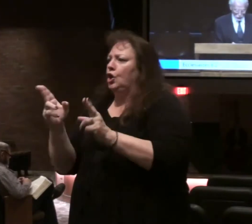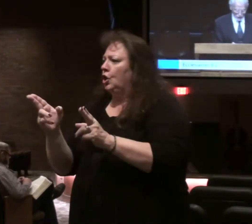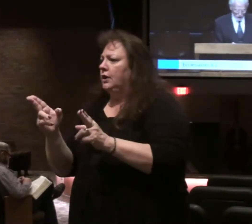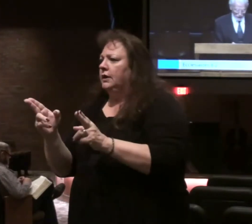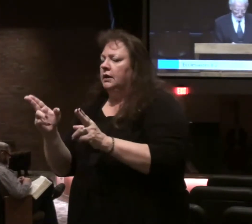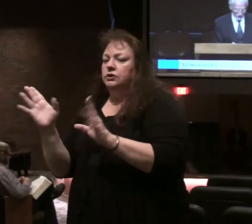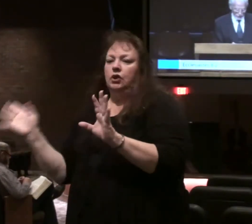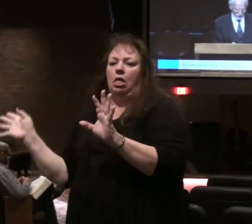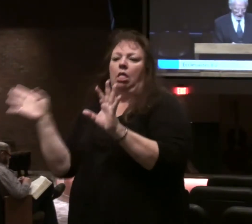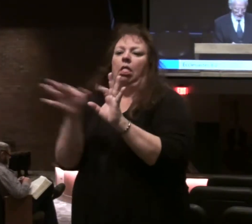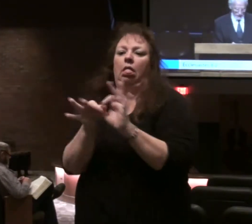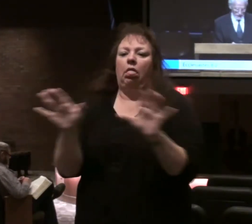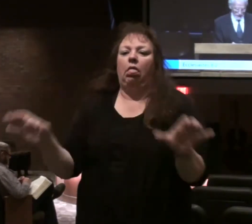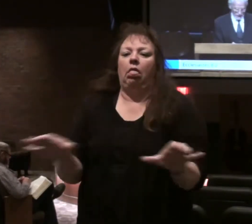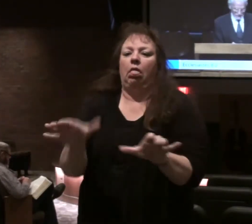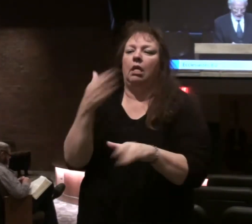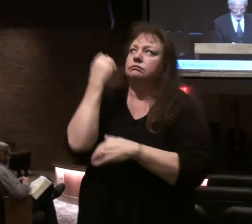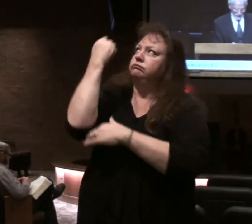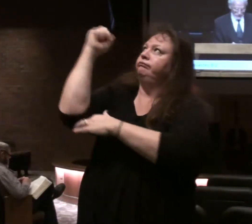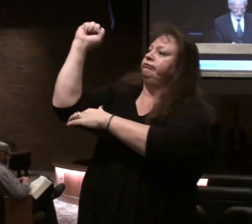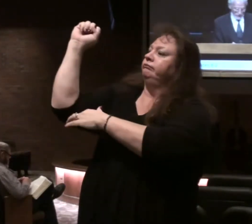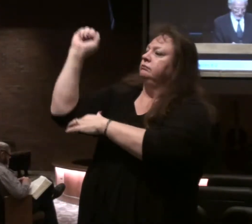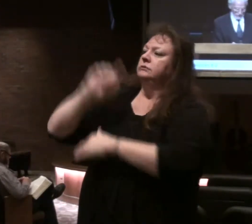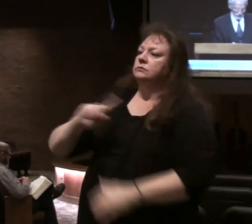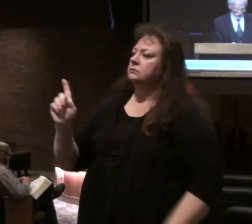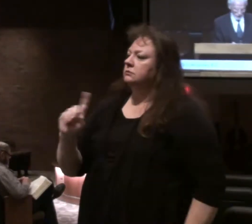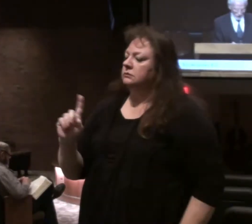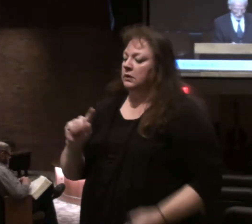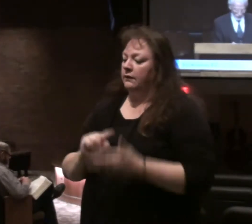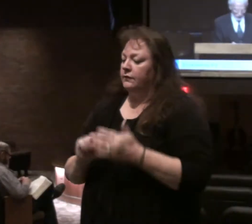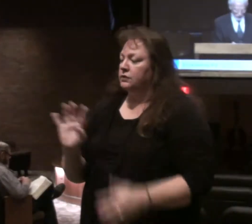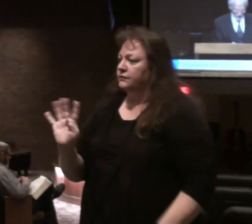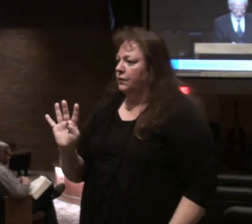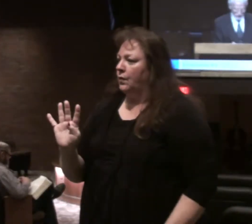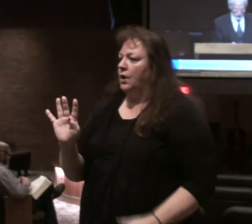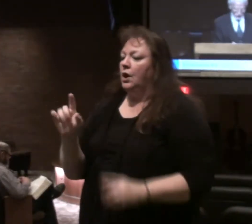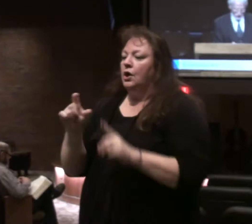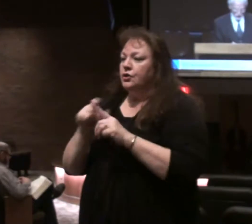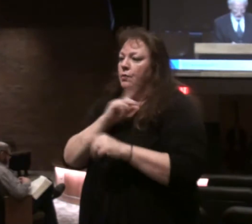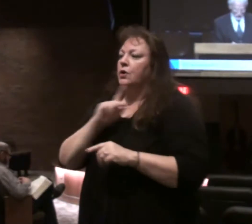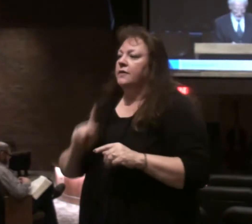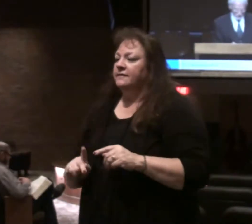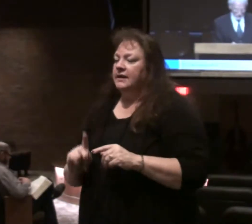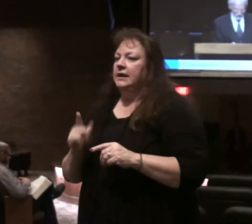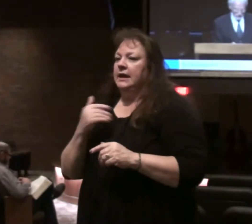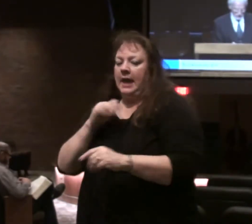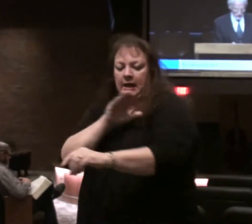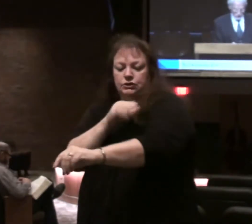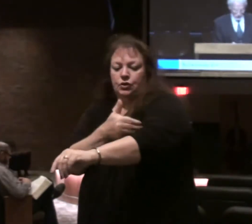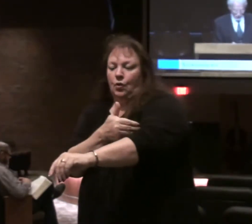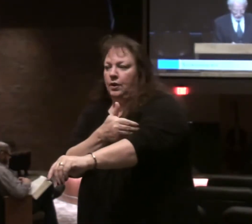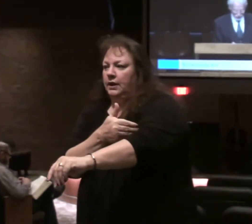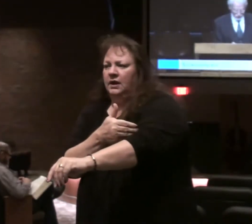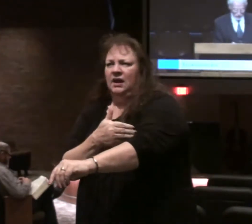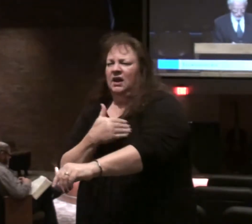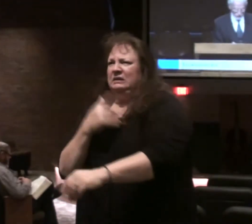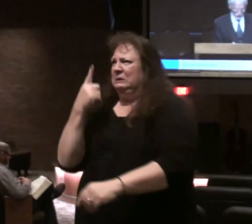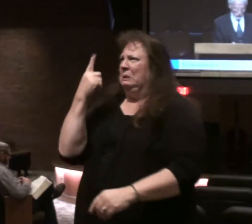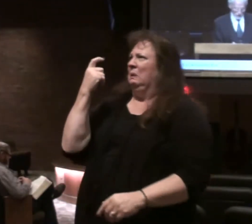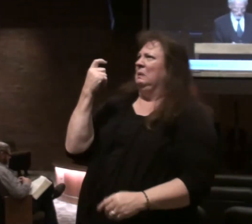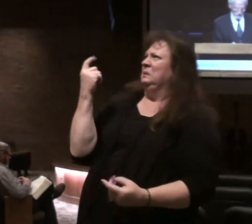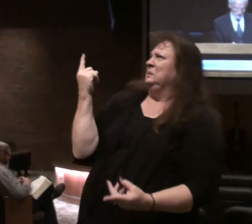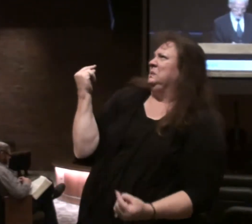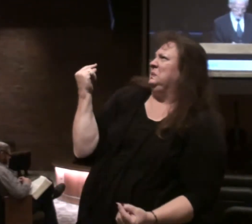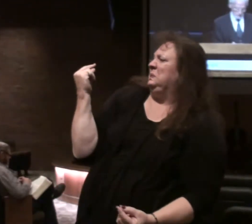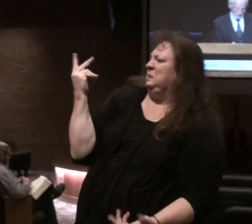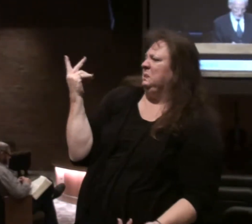not join in an evil matter. Verse 4, the word of the king is authoritative. You don't question what he is